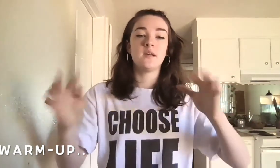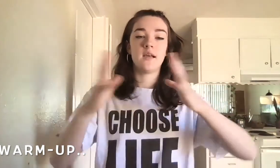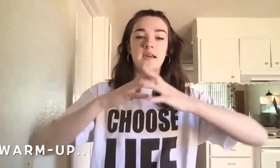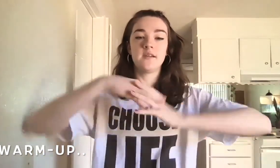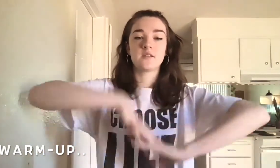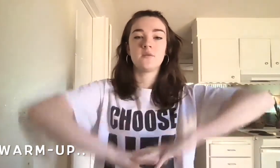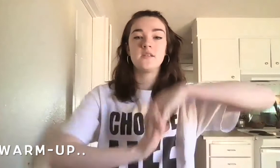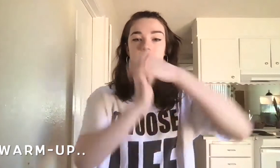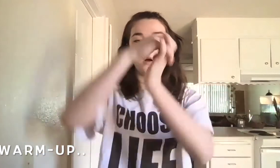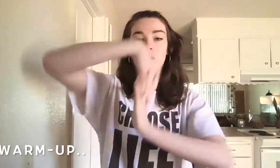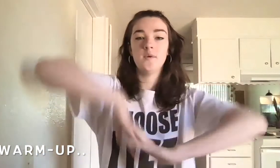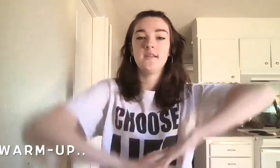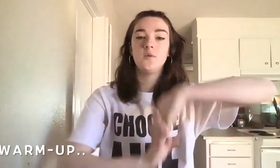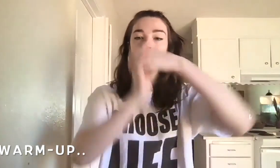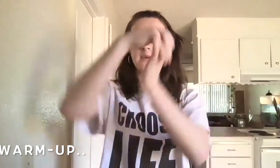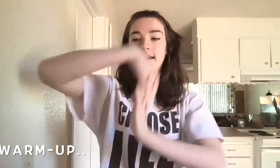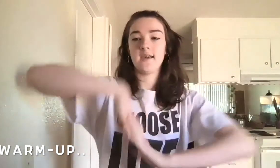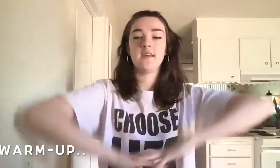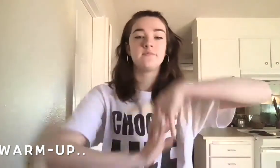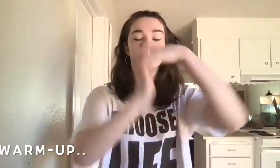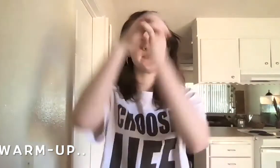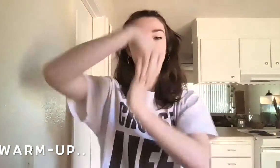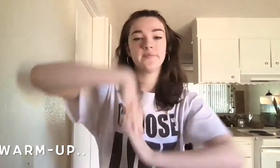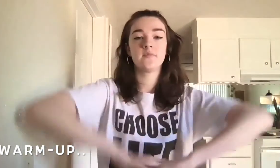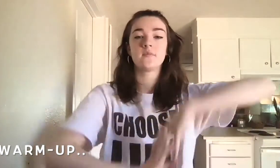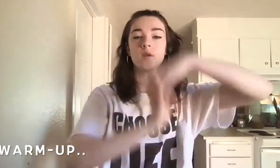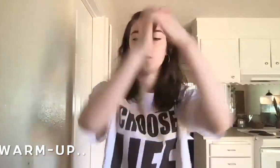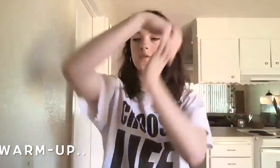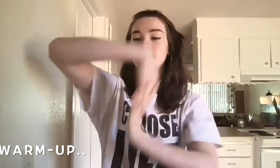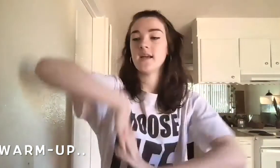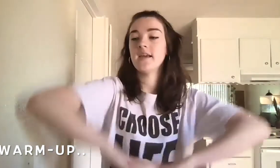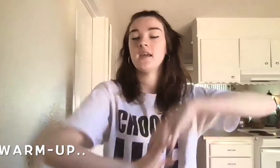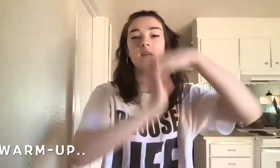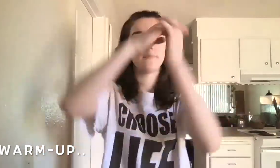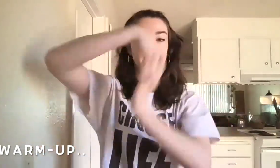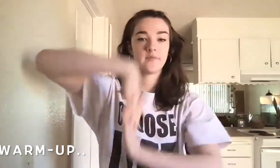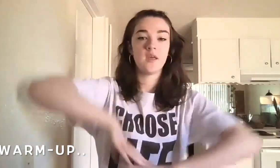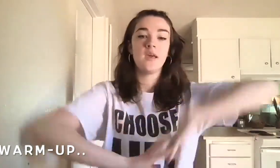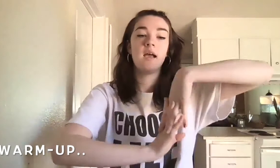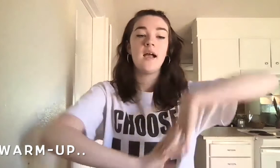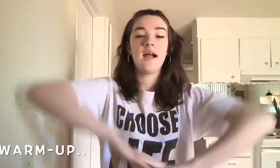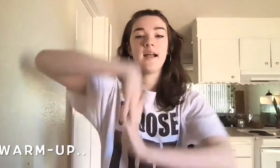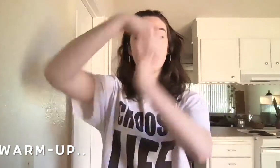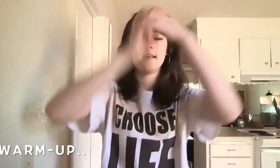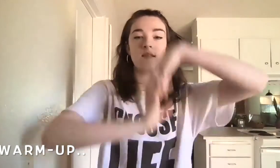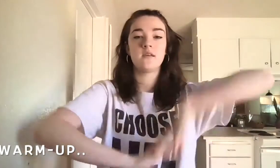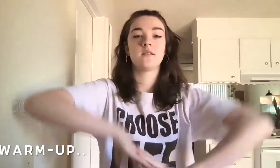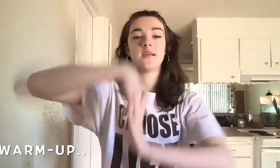And let's go into our wiggly worm guy. One side and the other